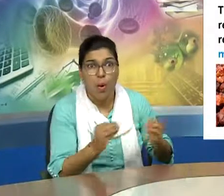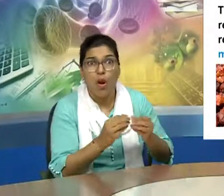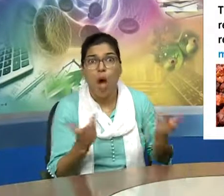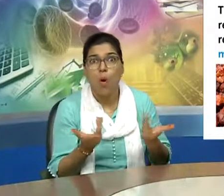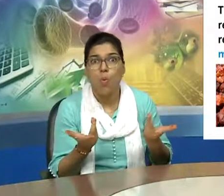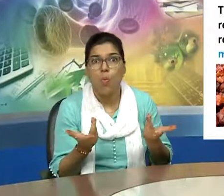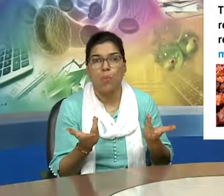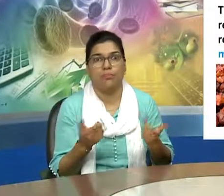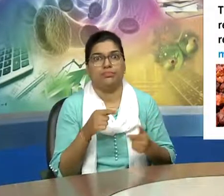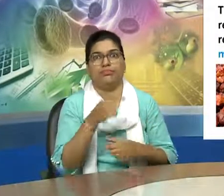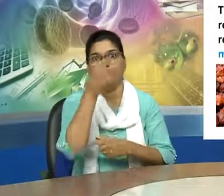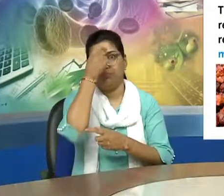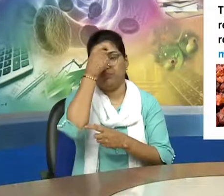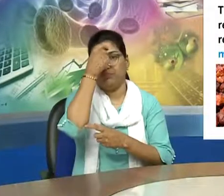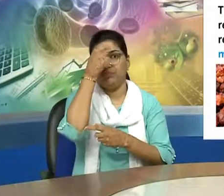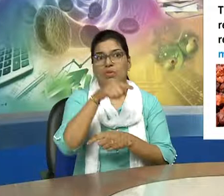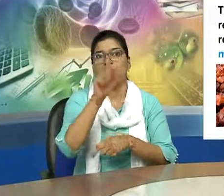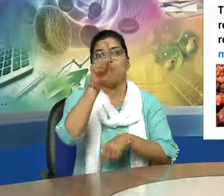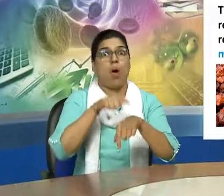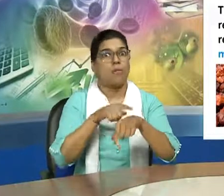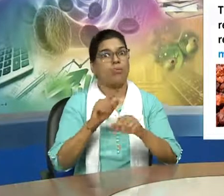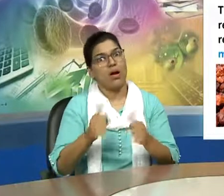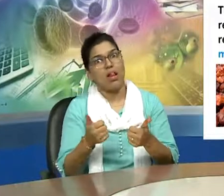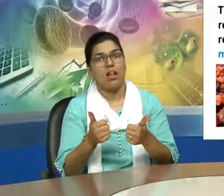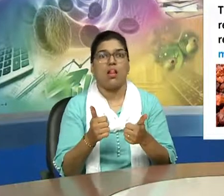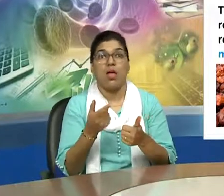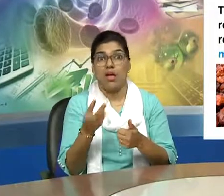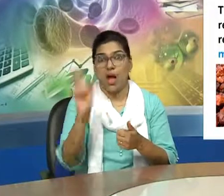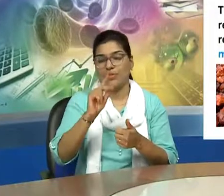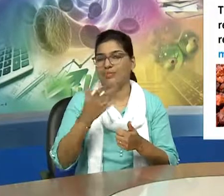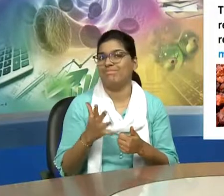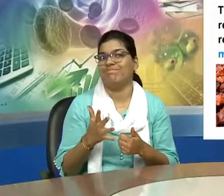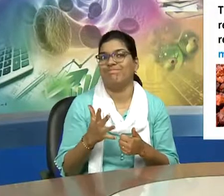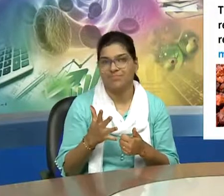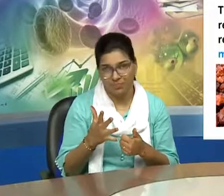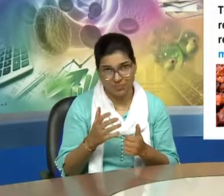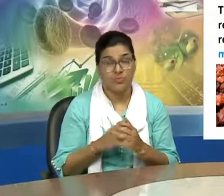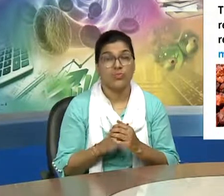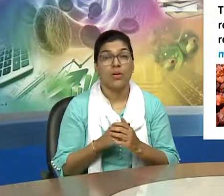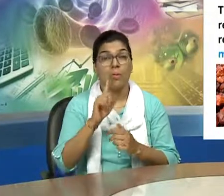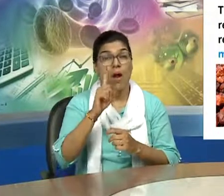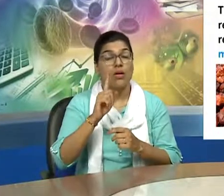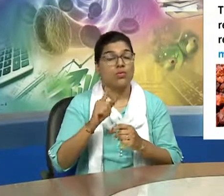finished, they get depleted, we will not be able to find another resource.